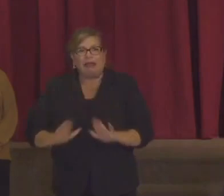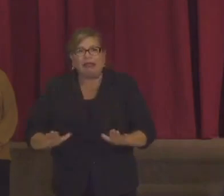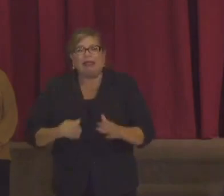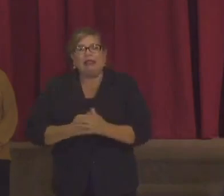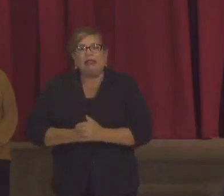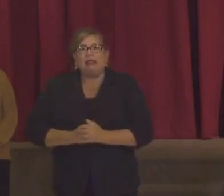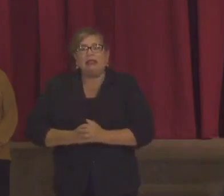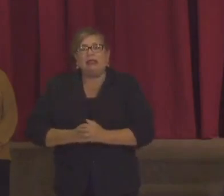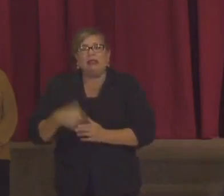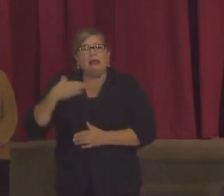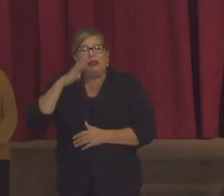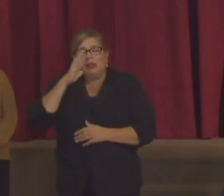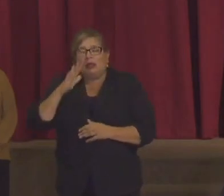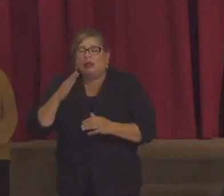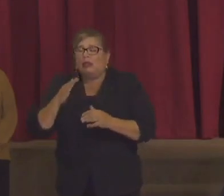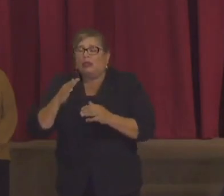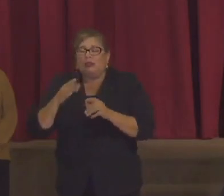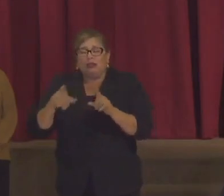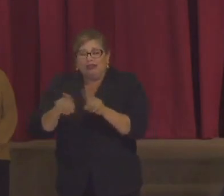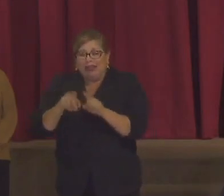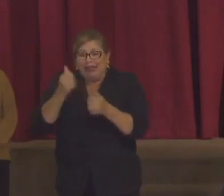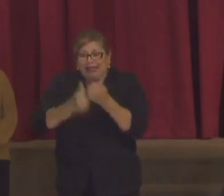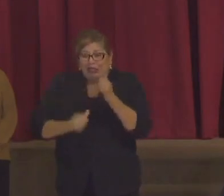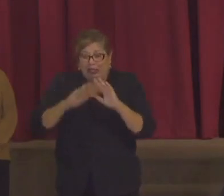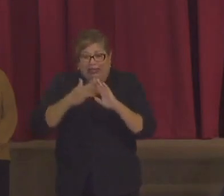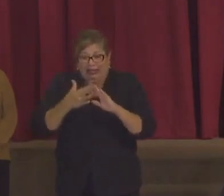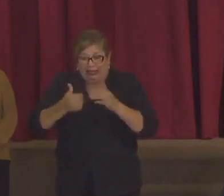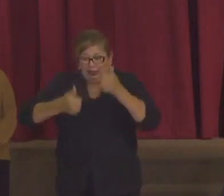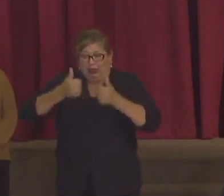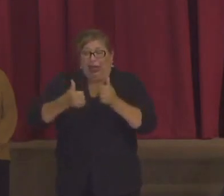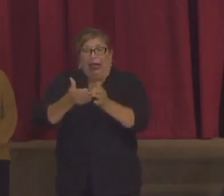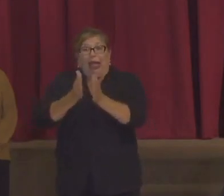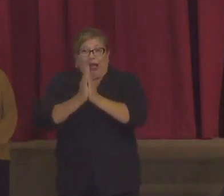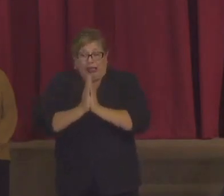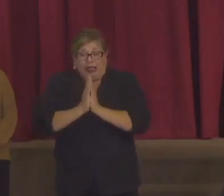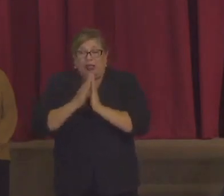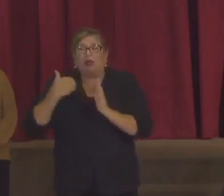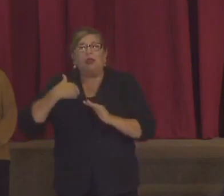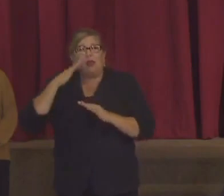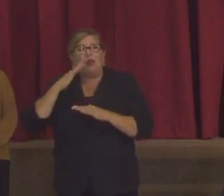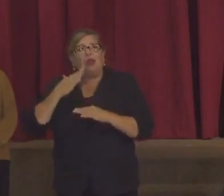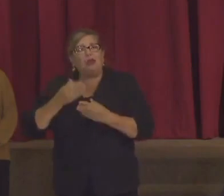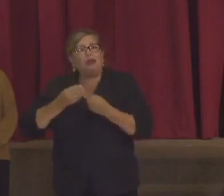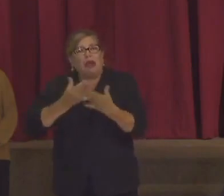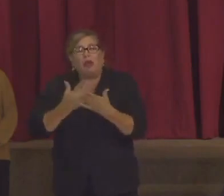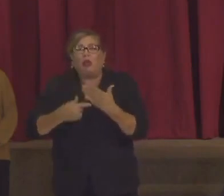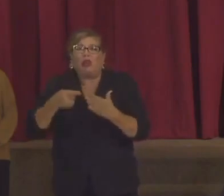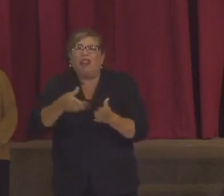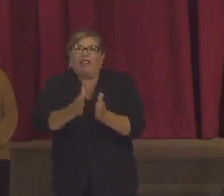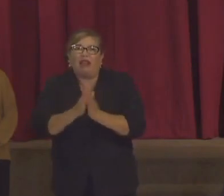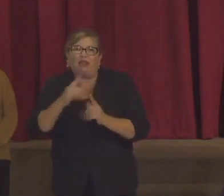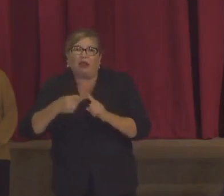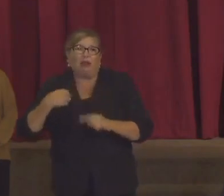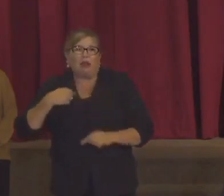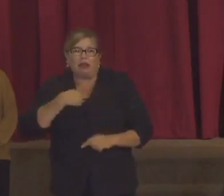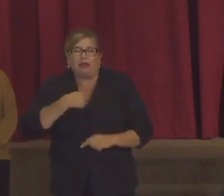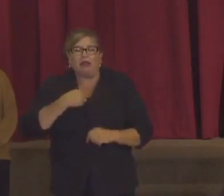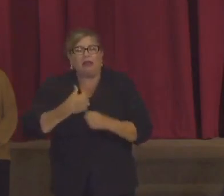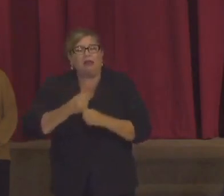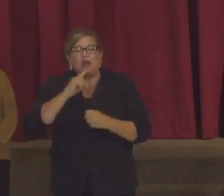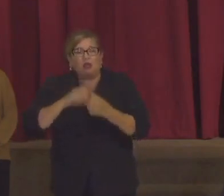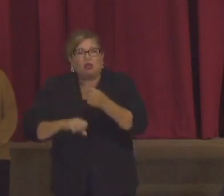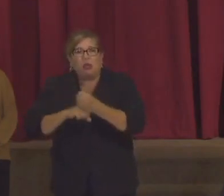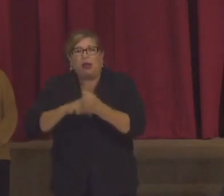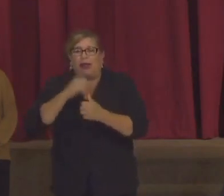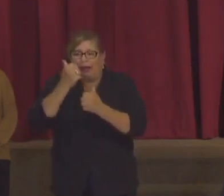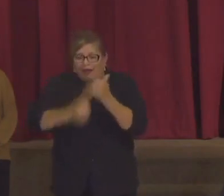to meet the requests, we believe, of every mayor and every police chief in the state. We've done